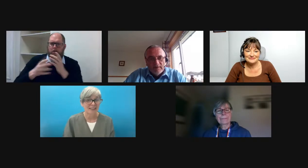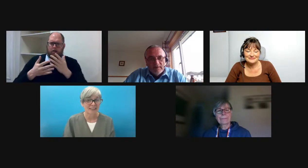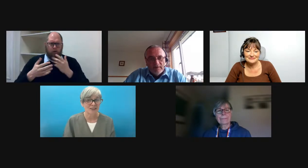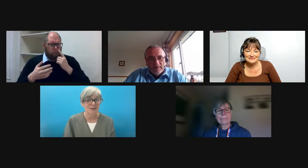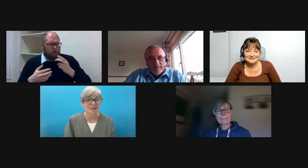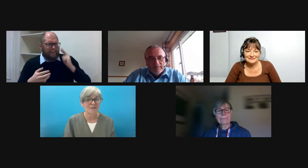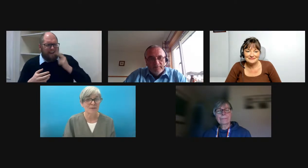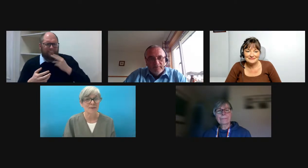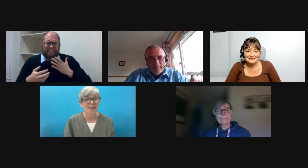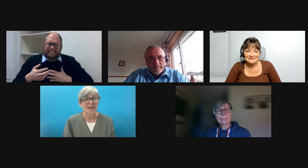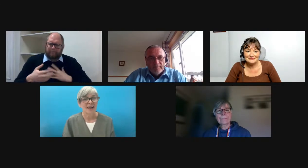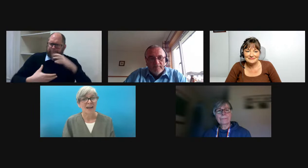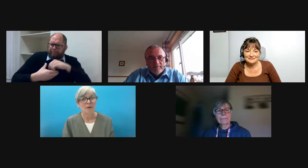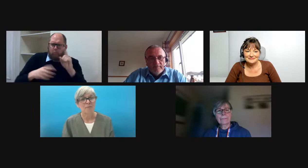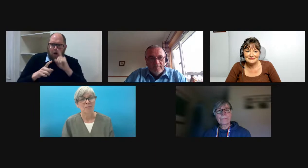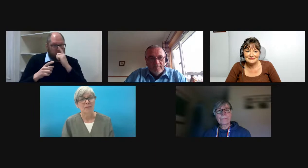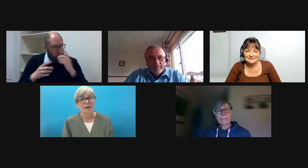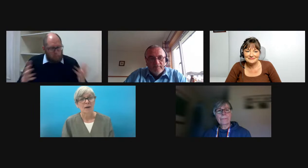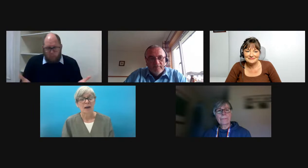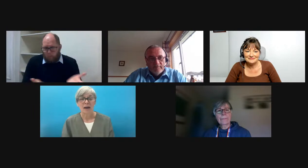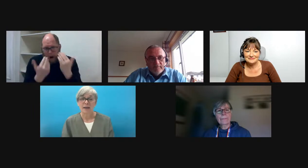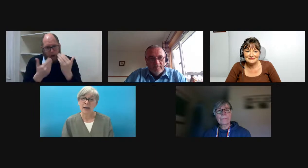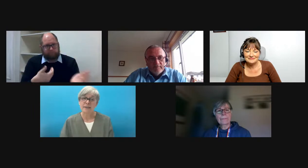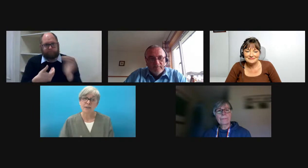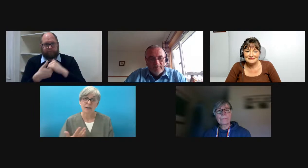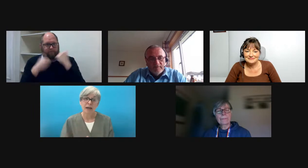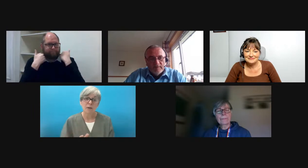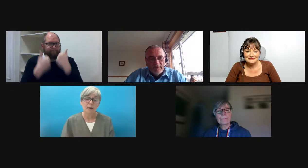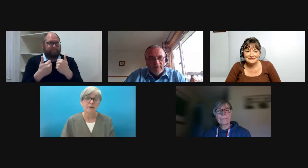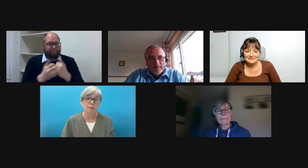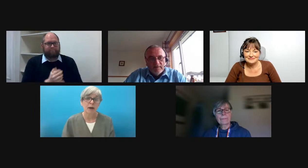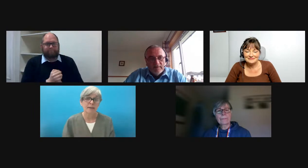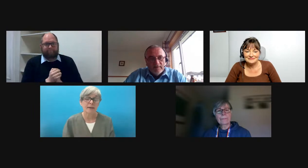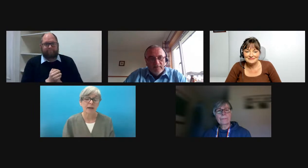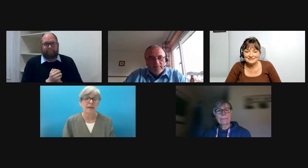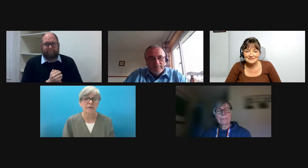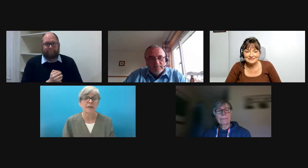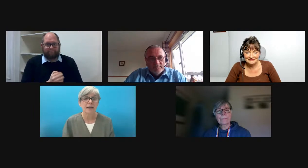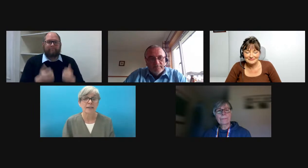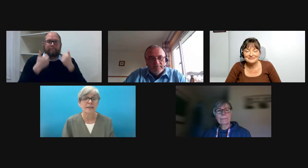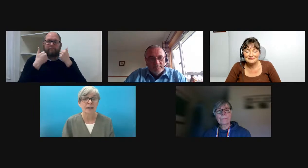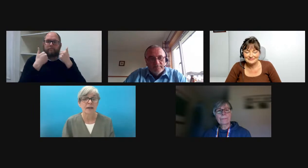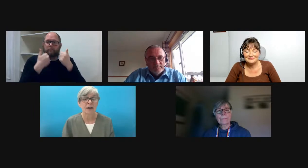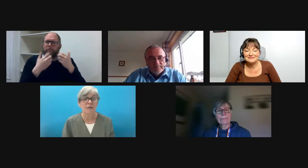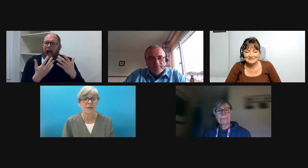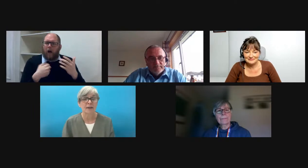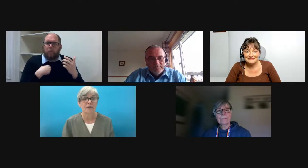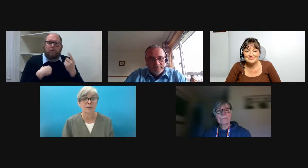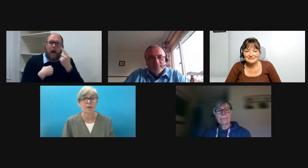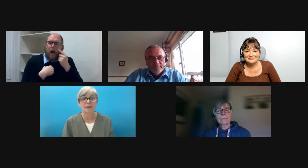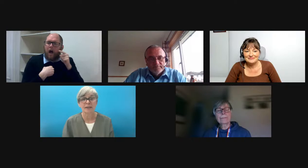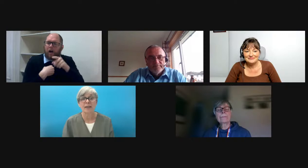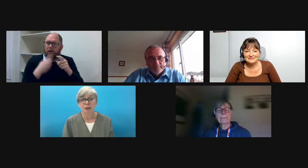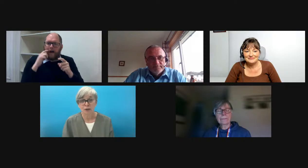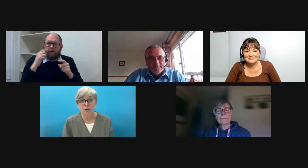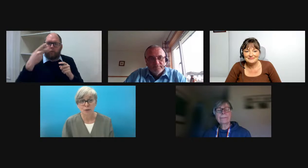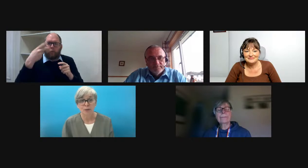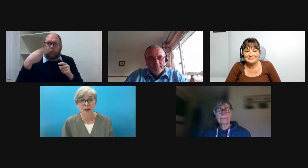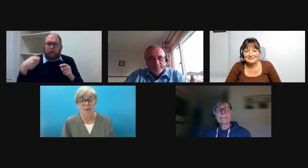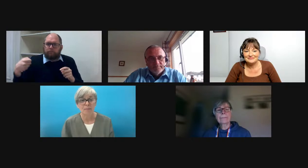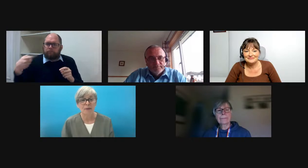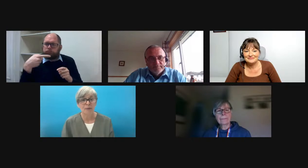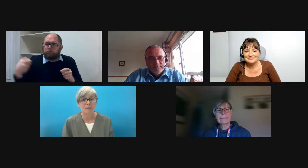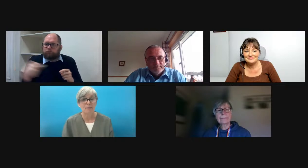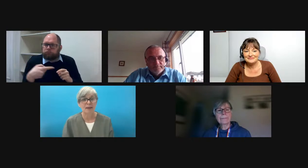the NHS 24. And to help express the kind of needs of the deaf community